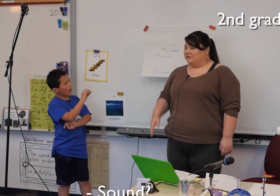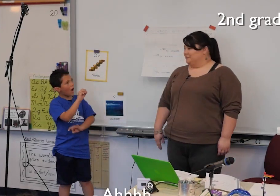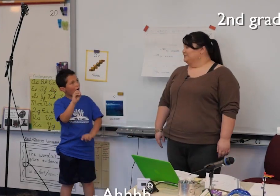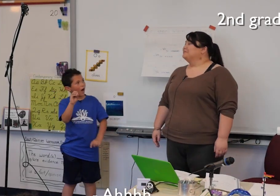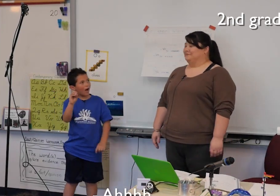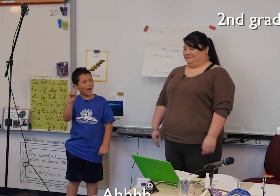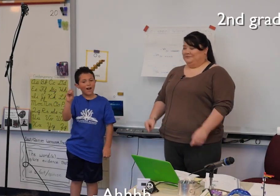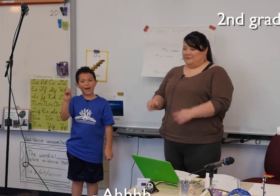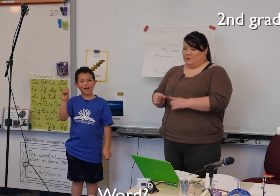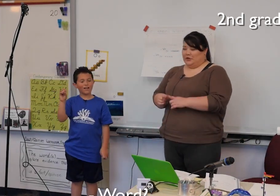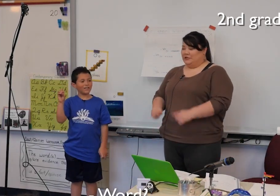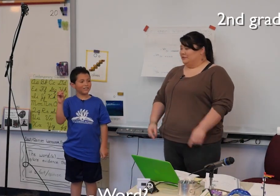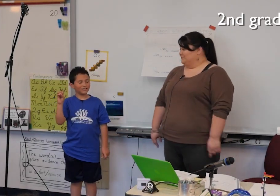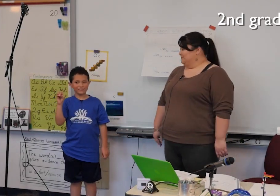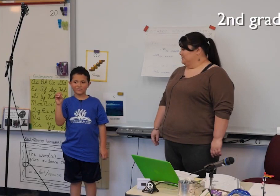sound, word.